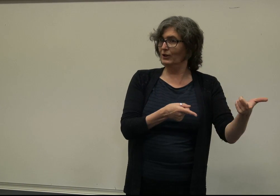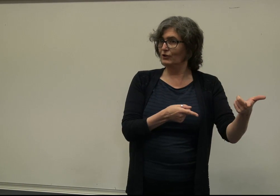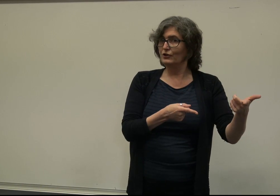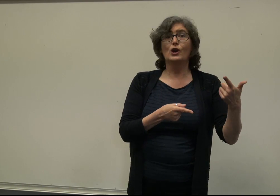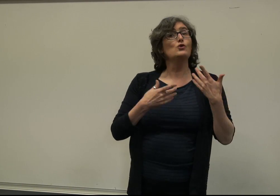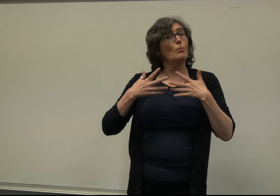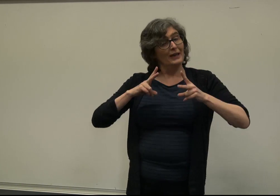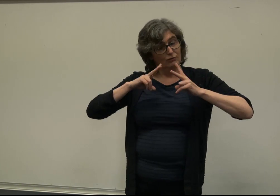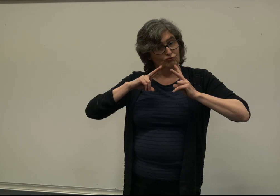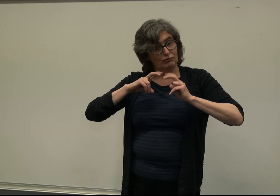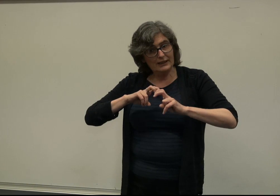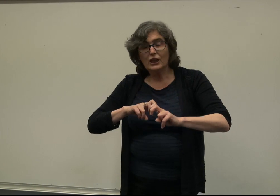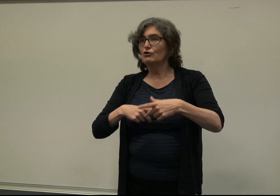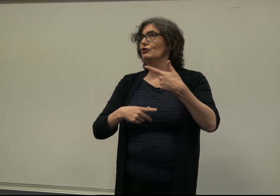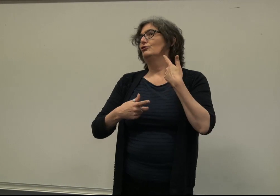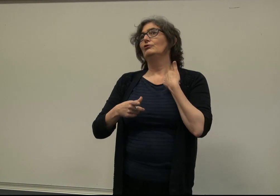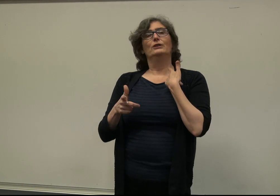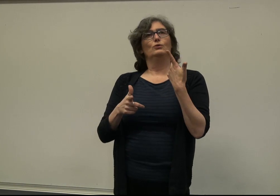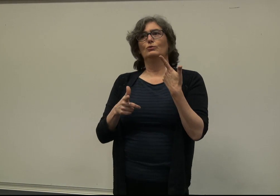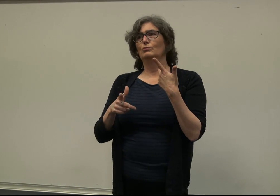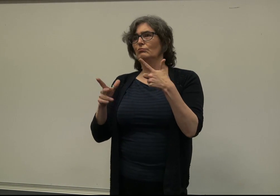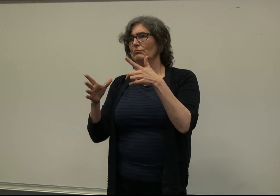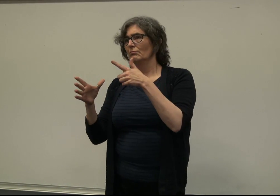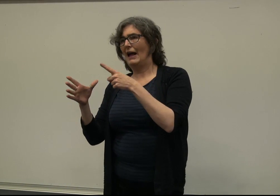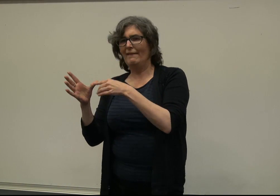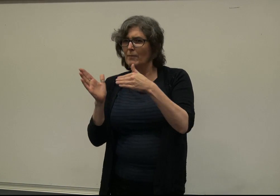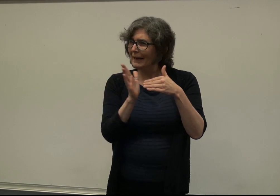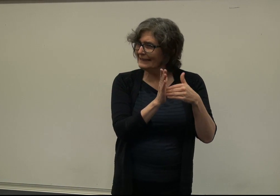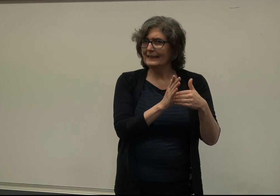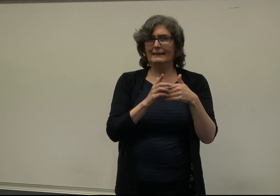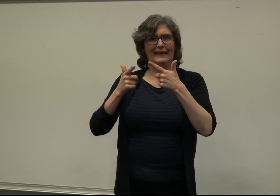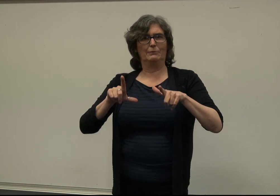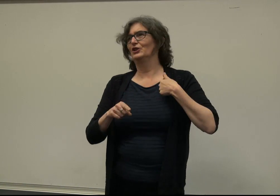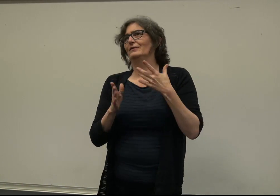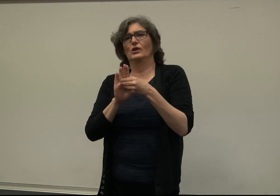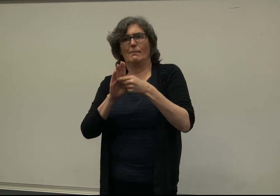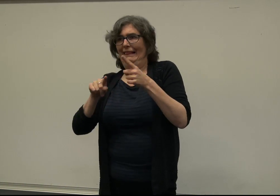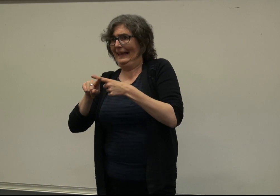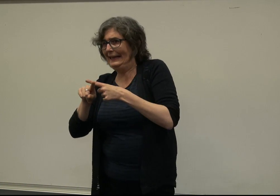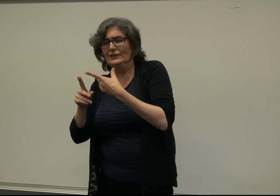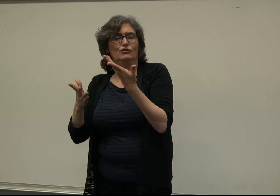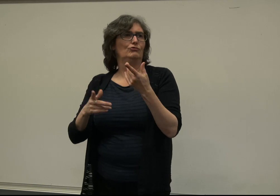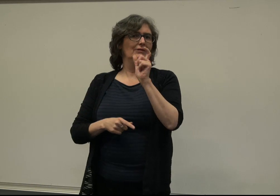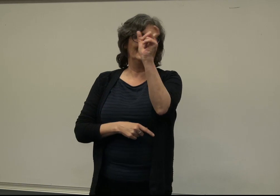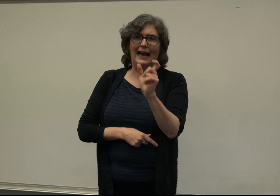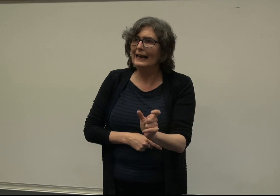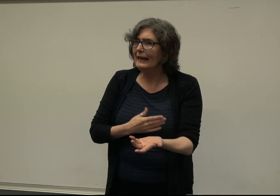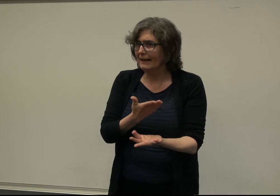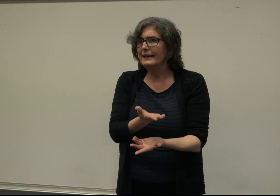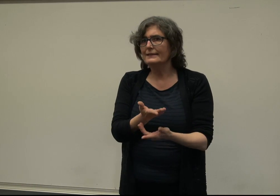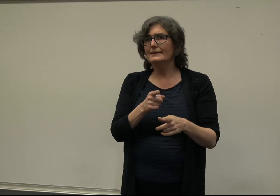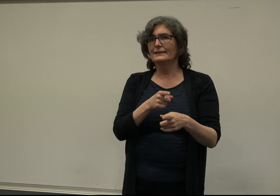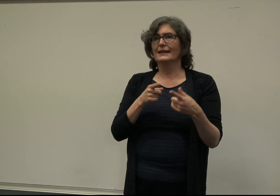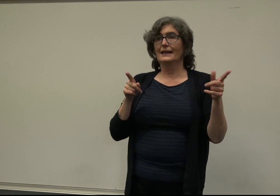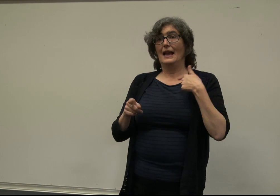alphabetic languages, like English and Italian, all languages that use an alphabet, even if it's not the